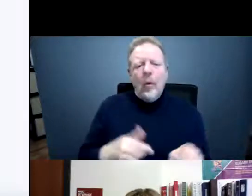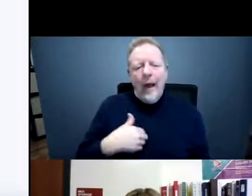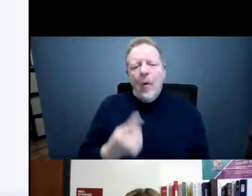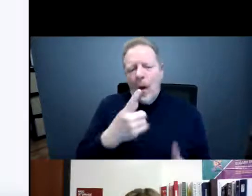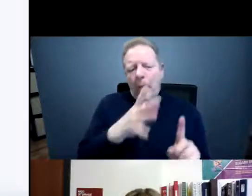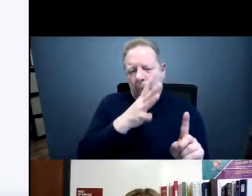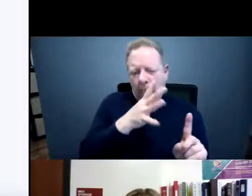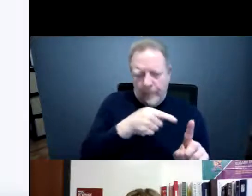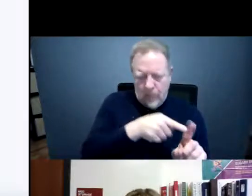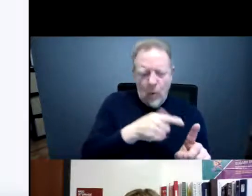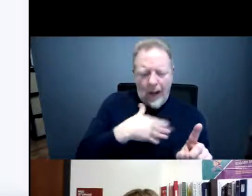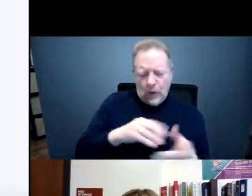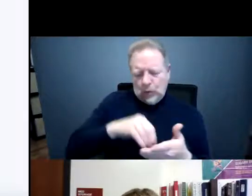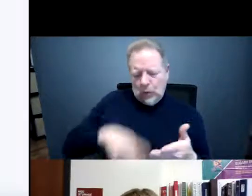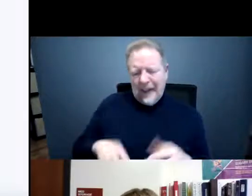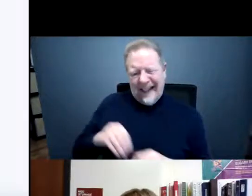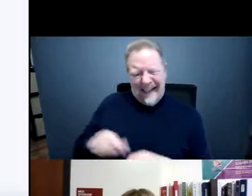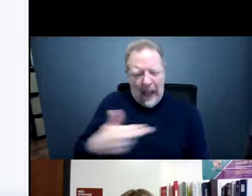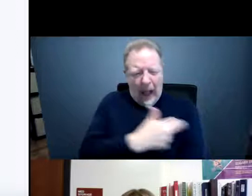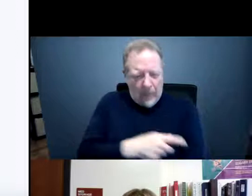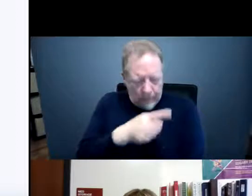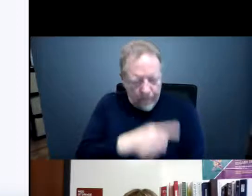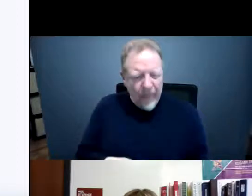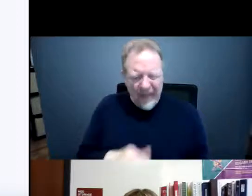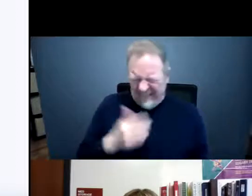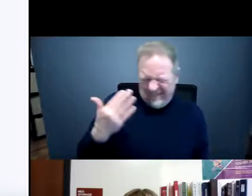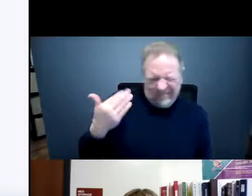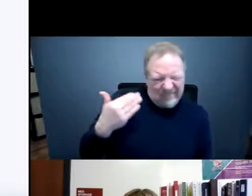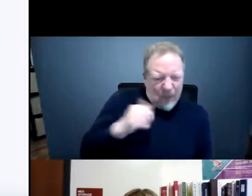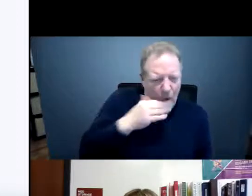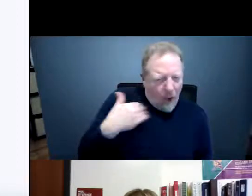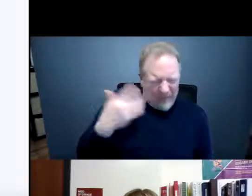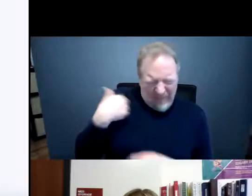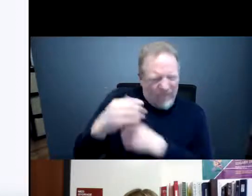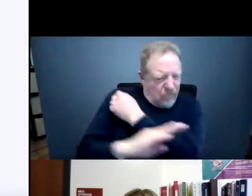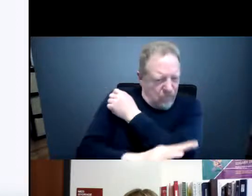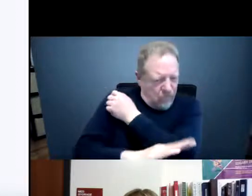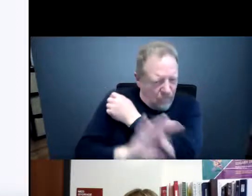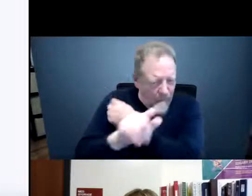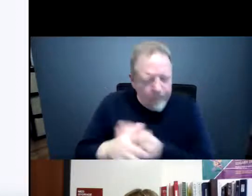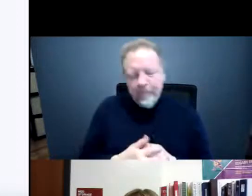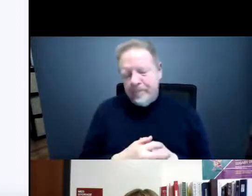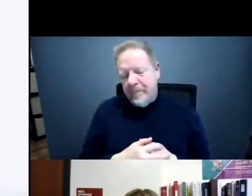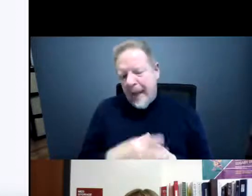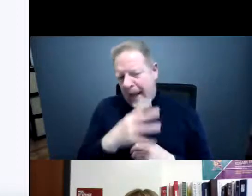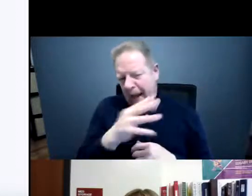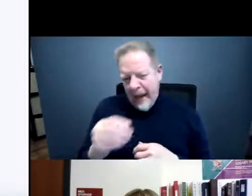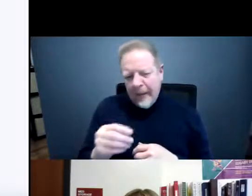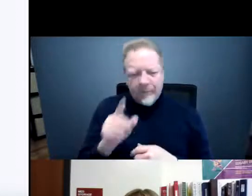a student of ours in the hospital not that long ago in the fall, and, you know, deaf, and the